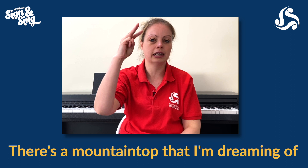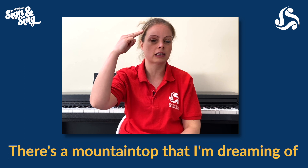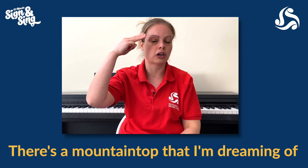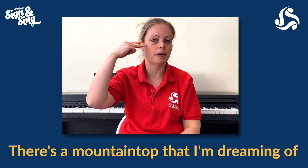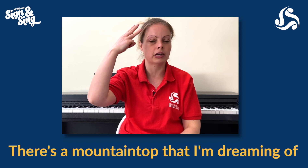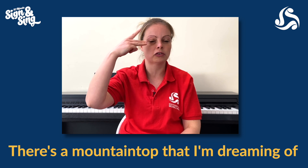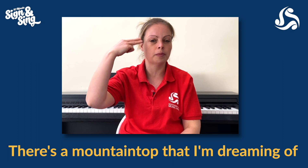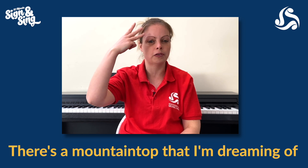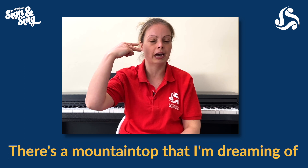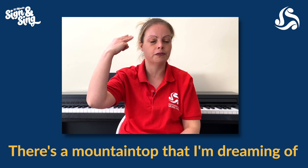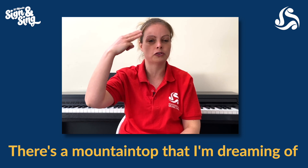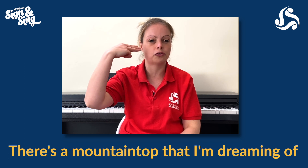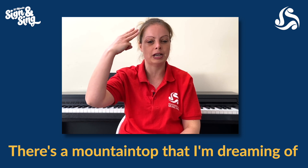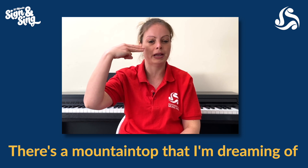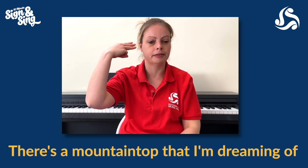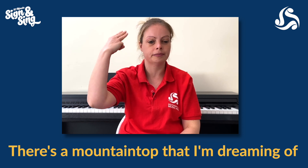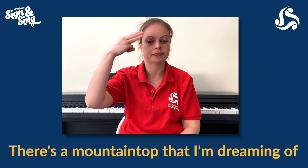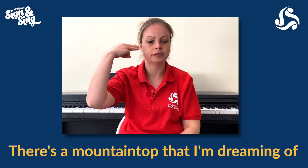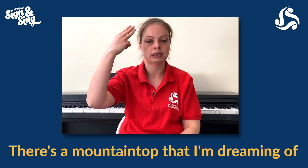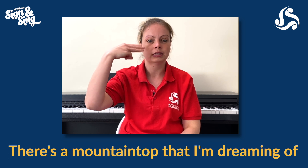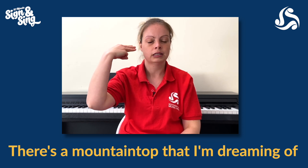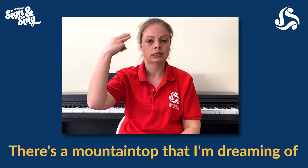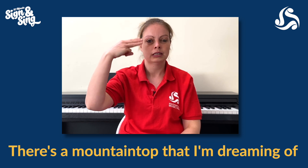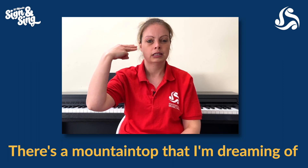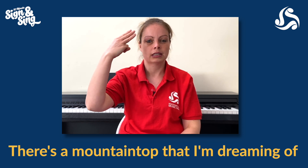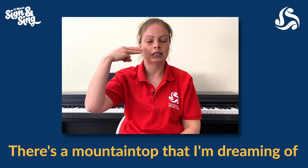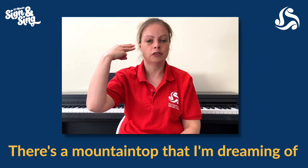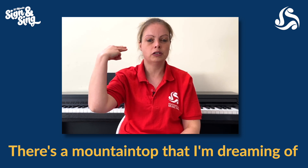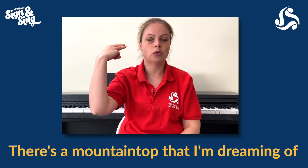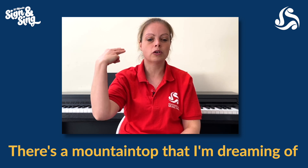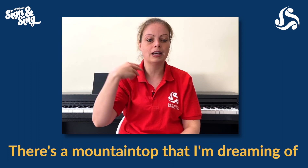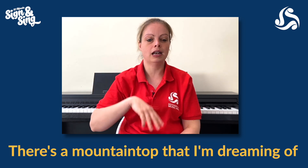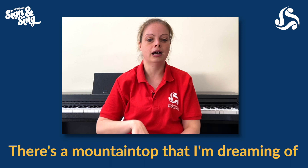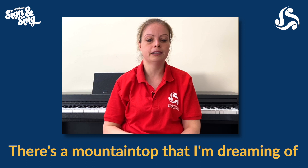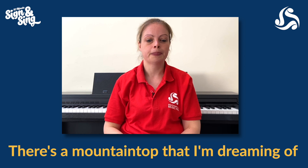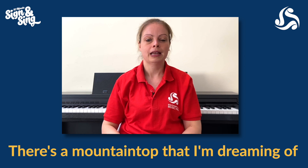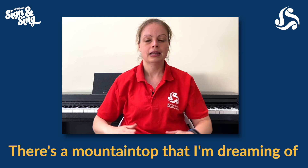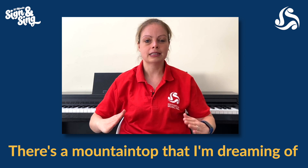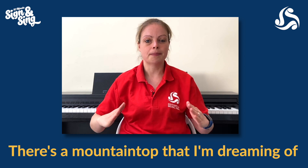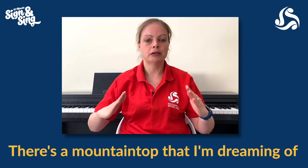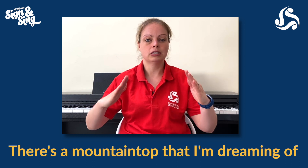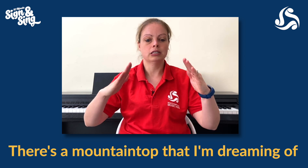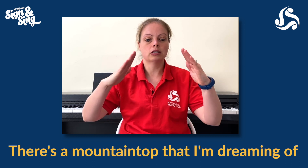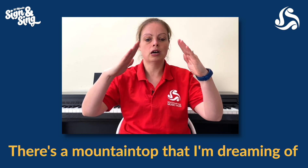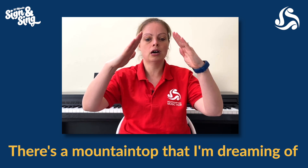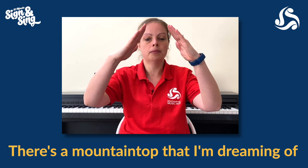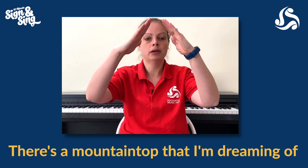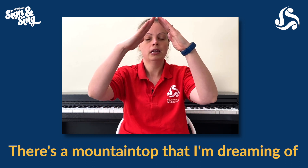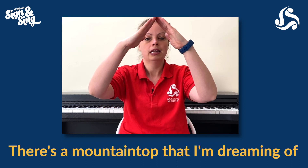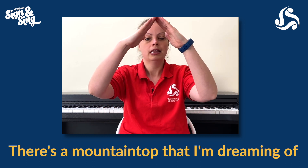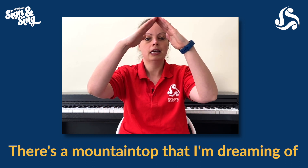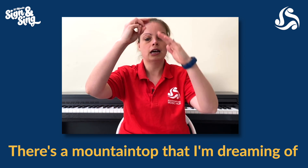hand, and that's going to go by your top of your head for dreaming. Okay, so if we do all of that line, there's a mountain